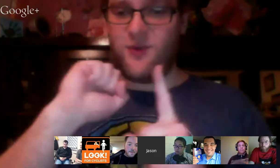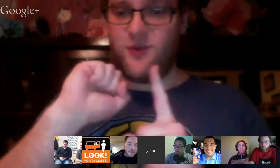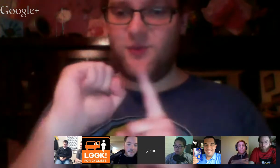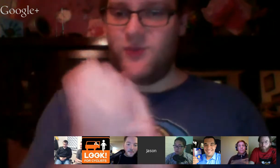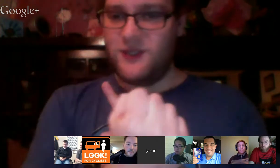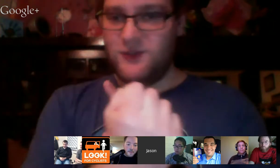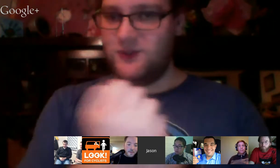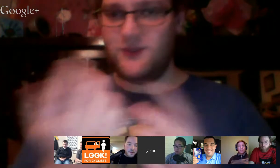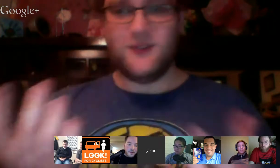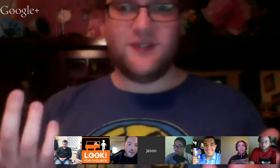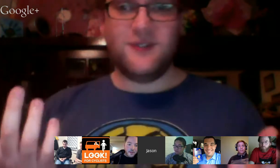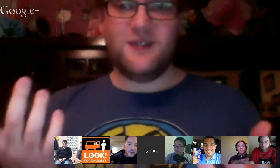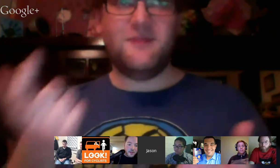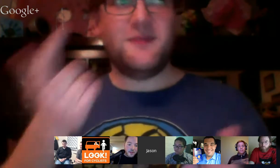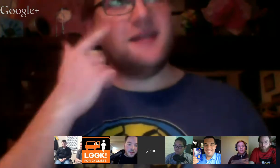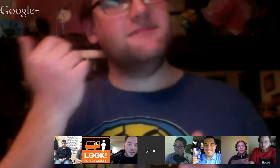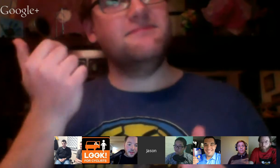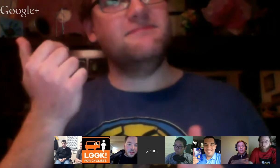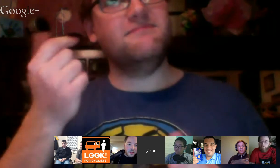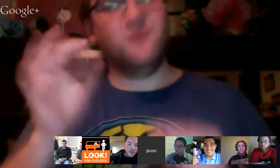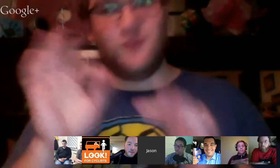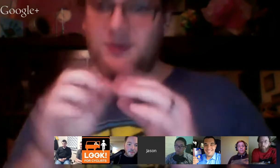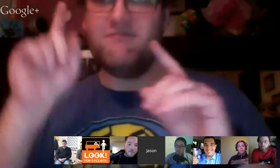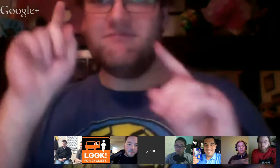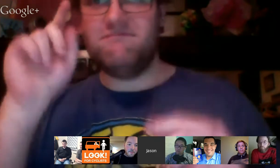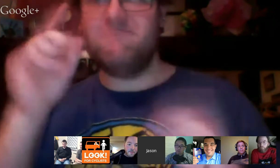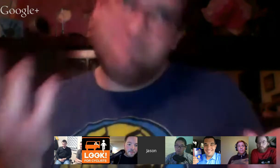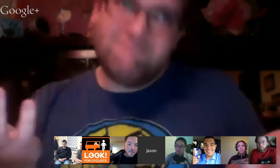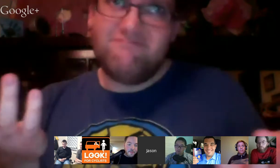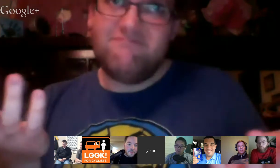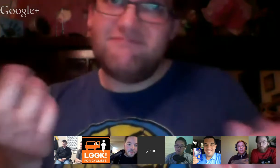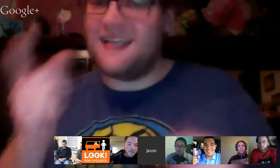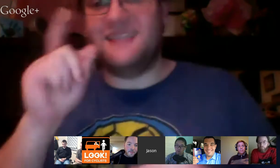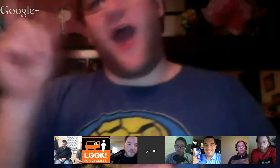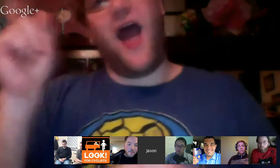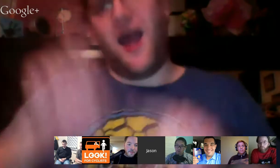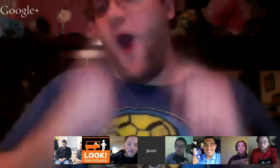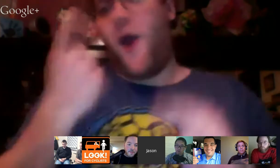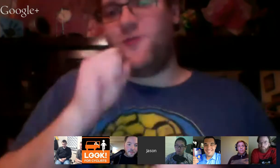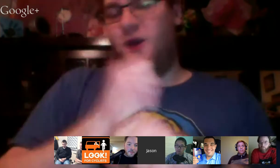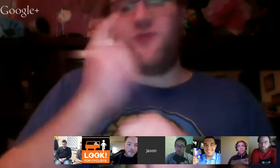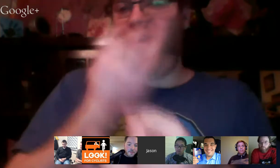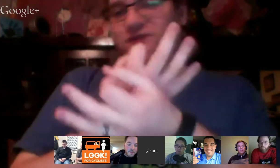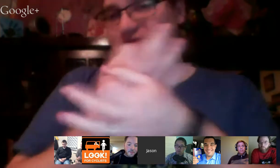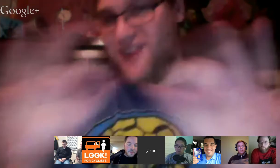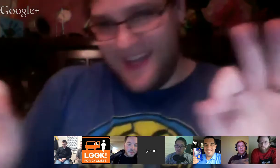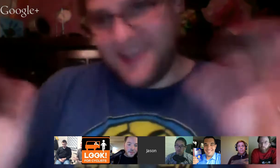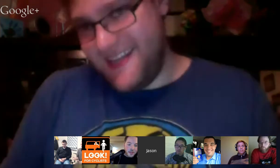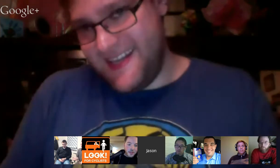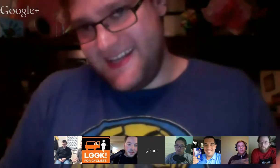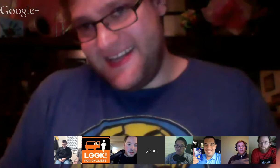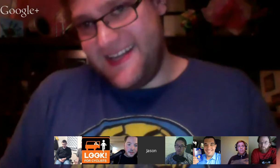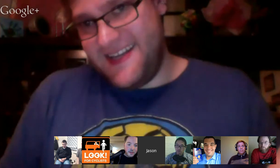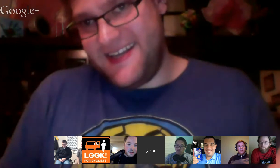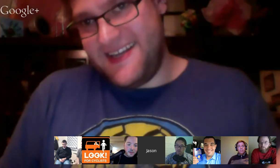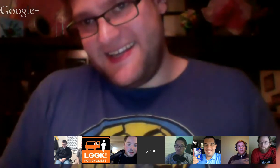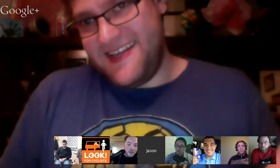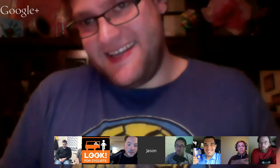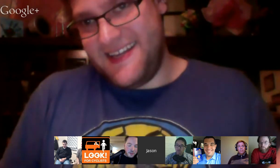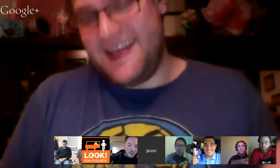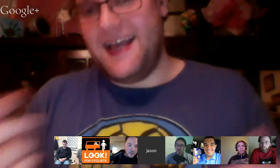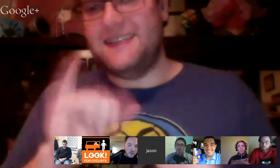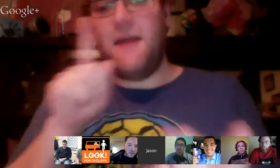Yeah, that's always a tough situation because an interpreter. You can't get an interpreter for